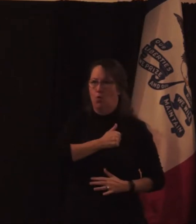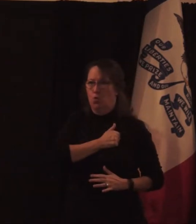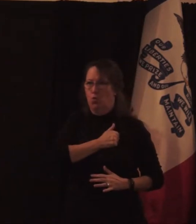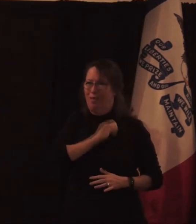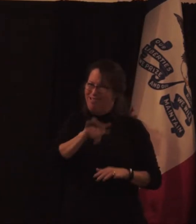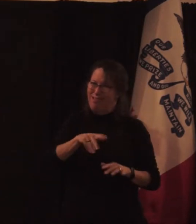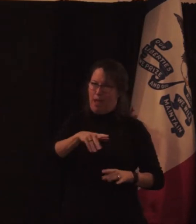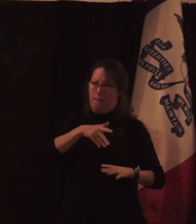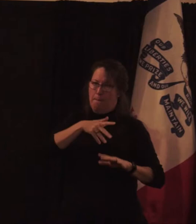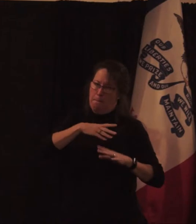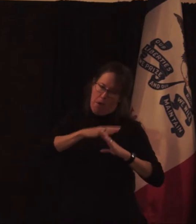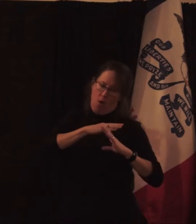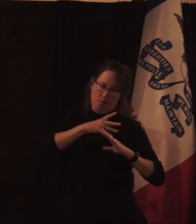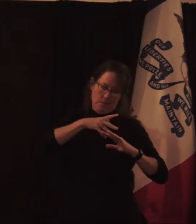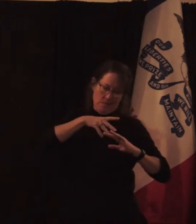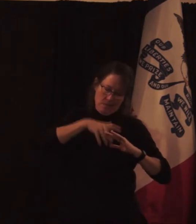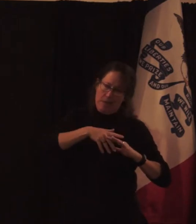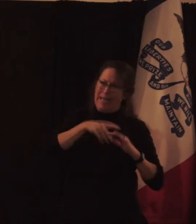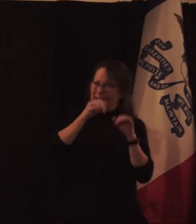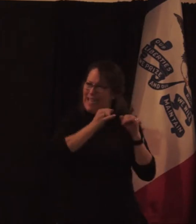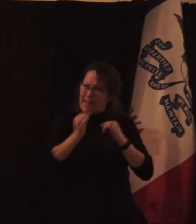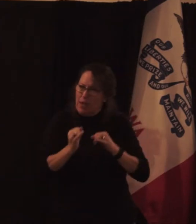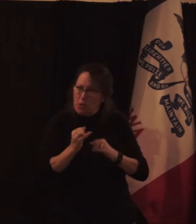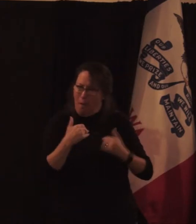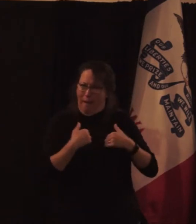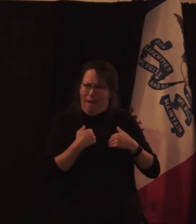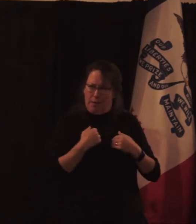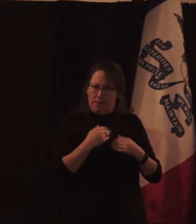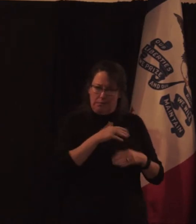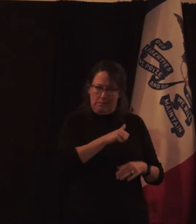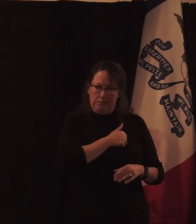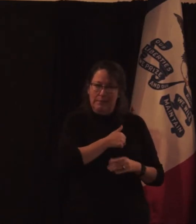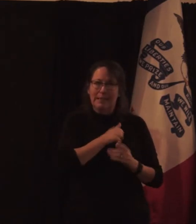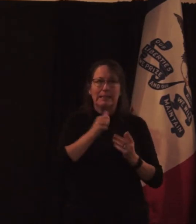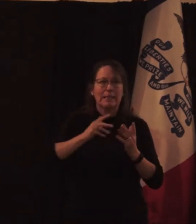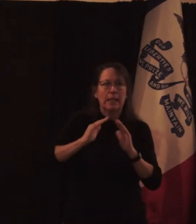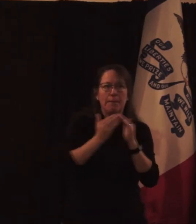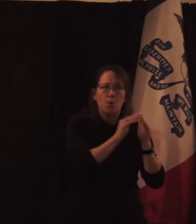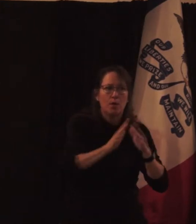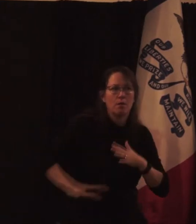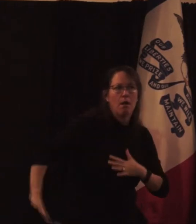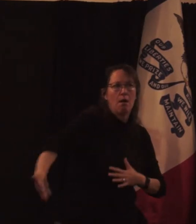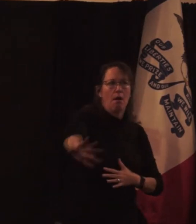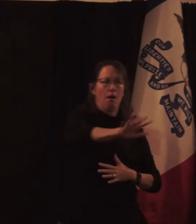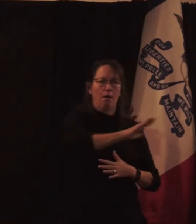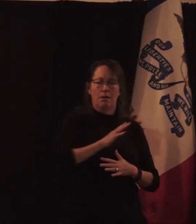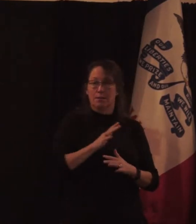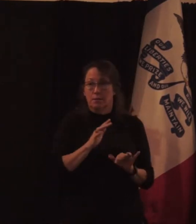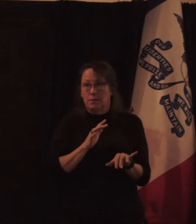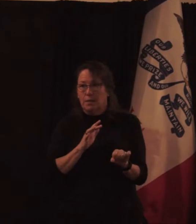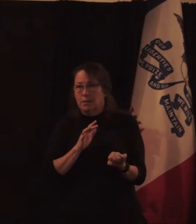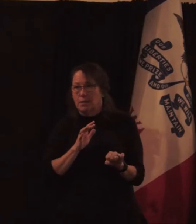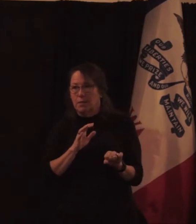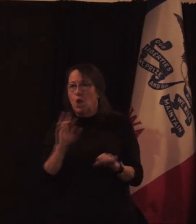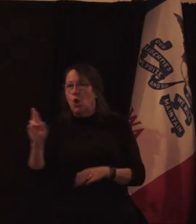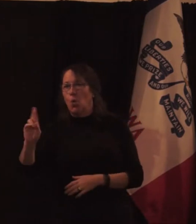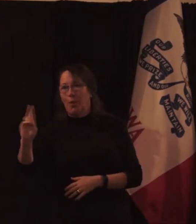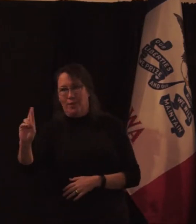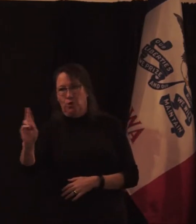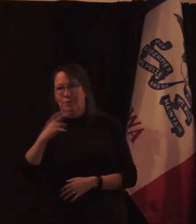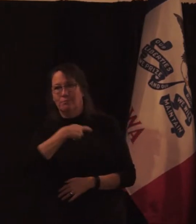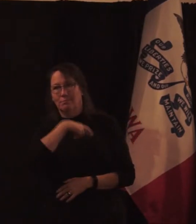The attitudinal barriers embedded in individuals, societies, and yes, even